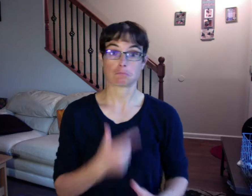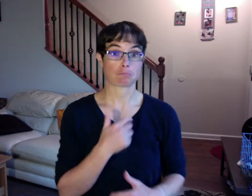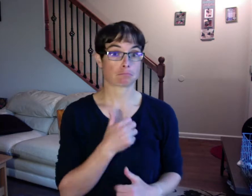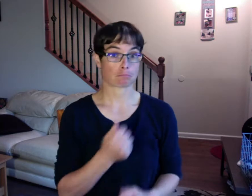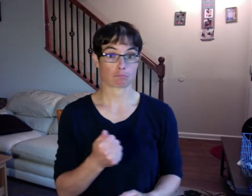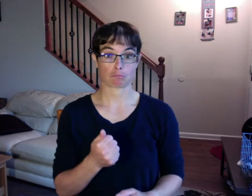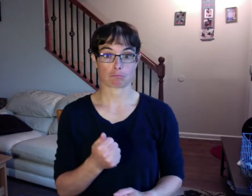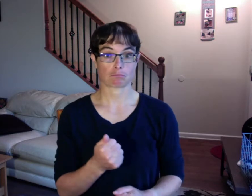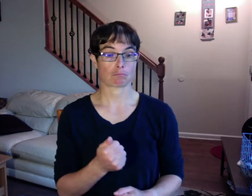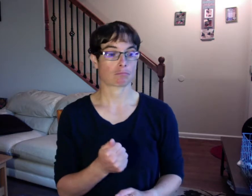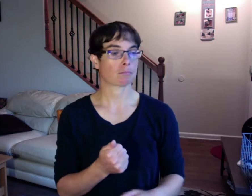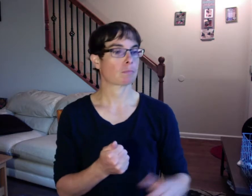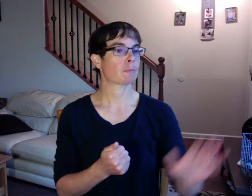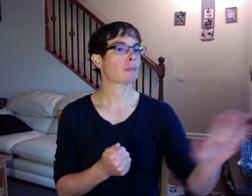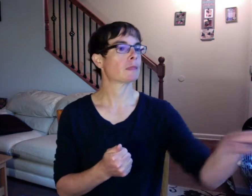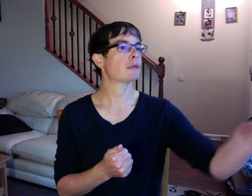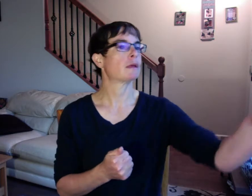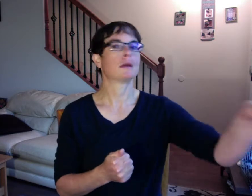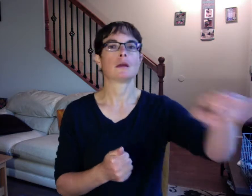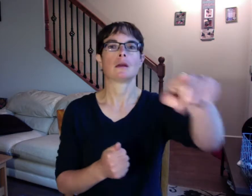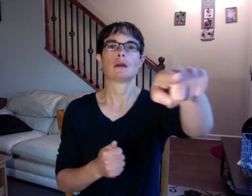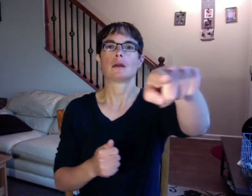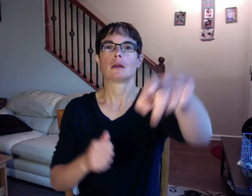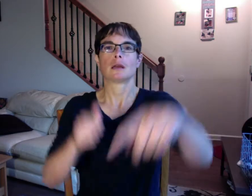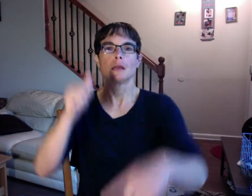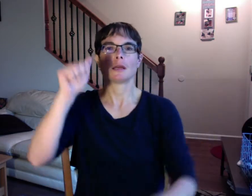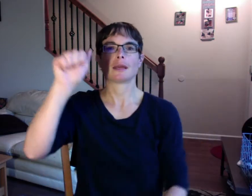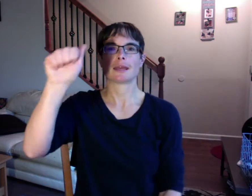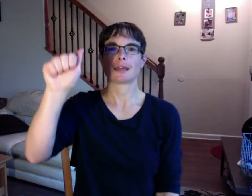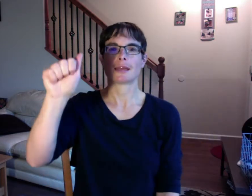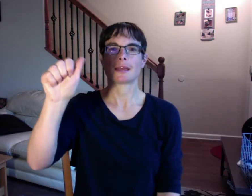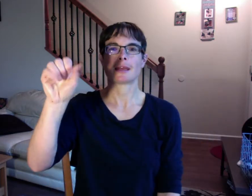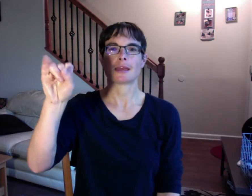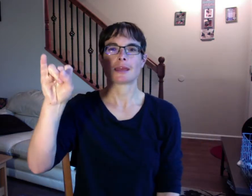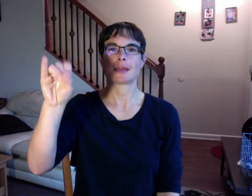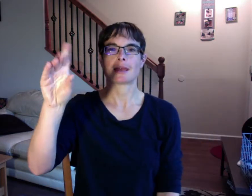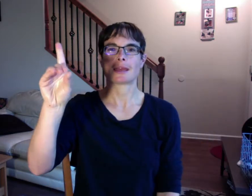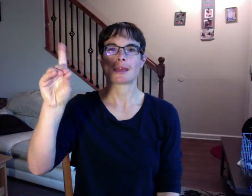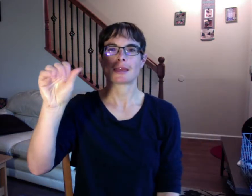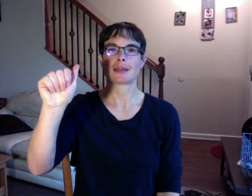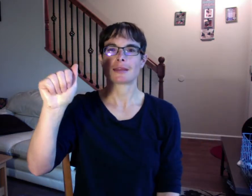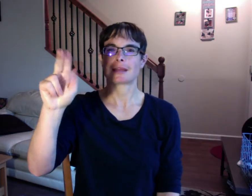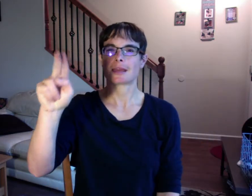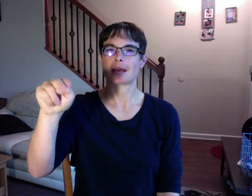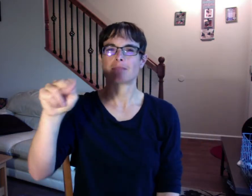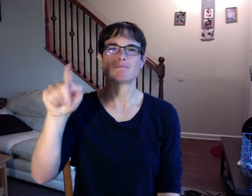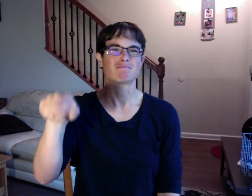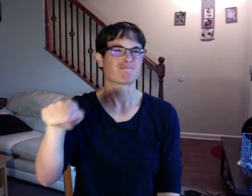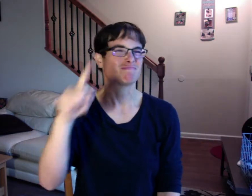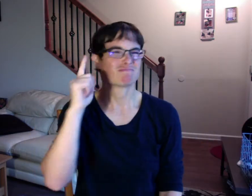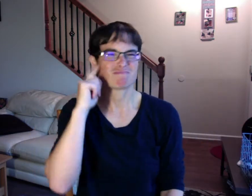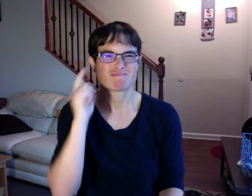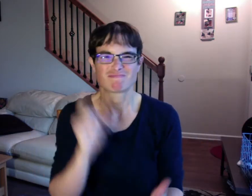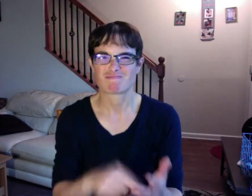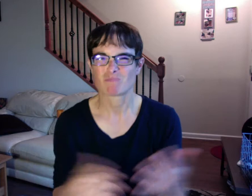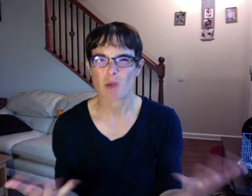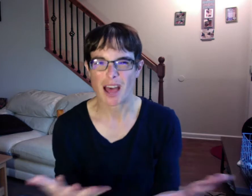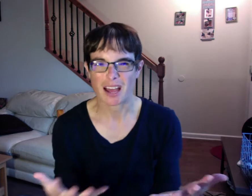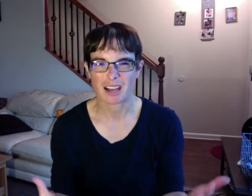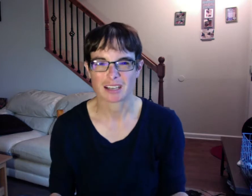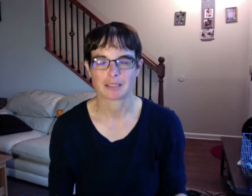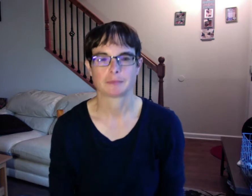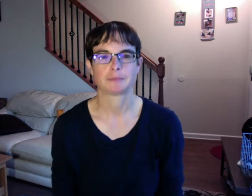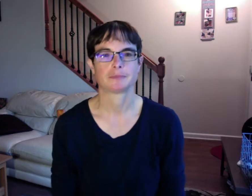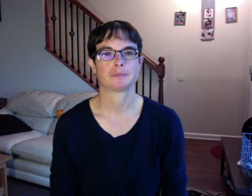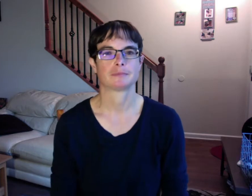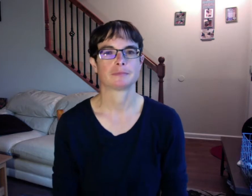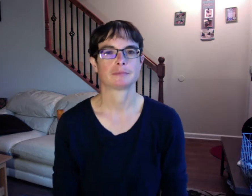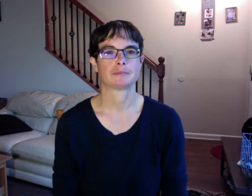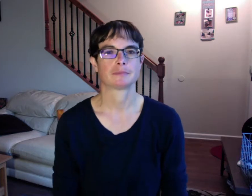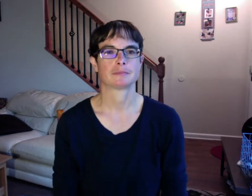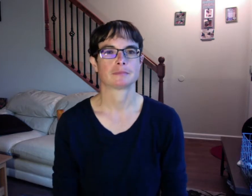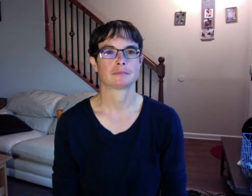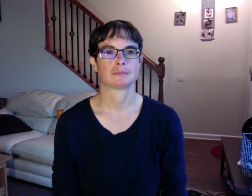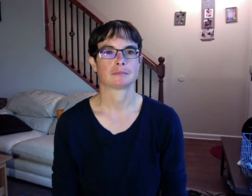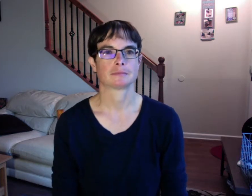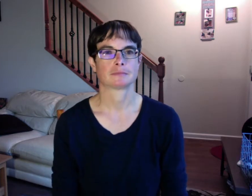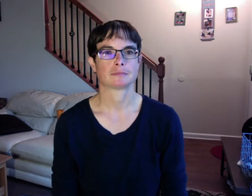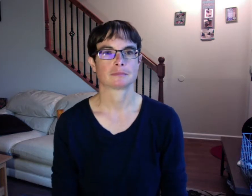did you notice, Aiden? Well, I noticed that all the units from inside A and B, they both just